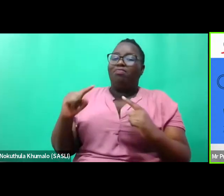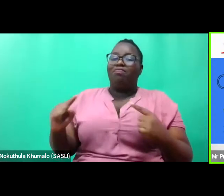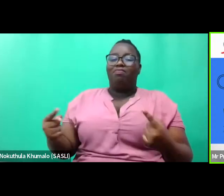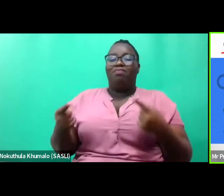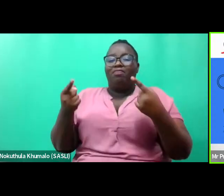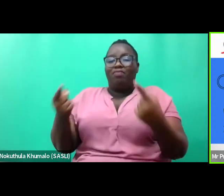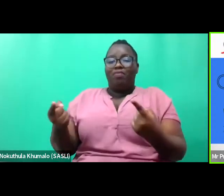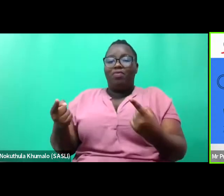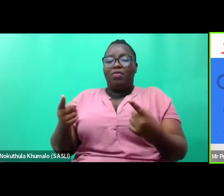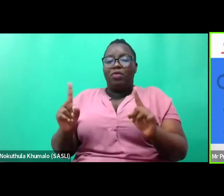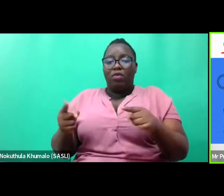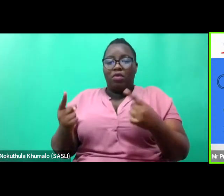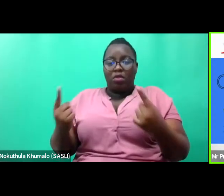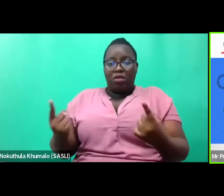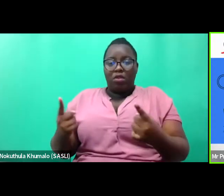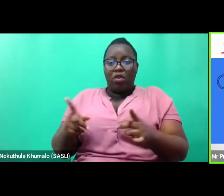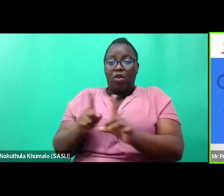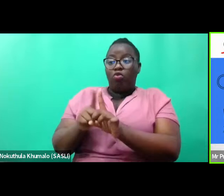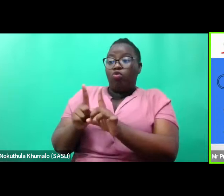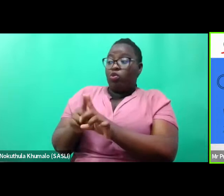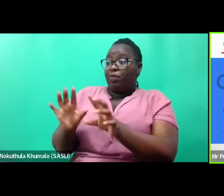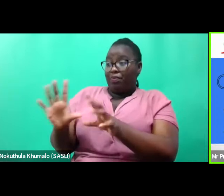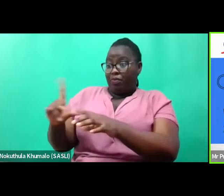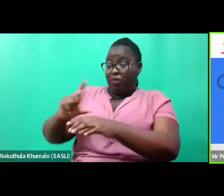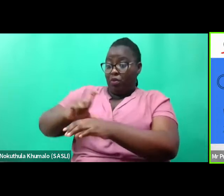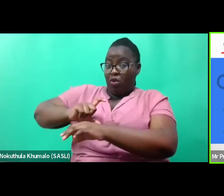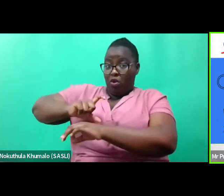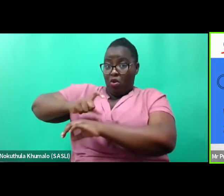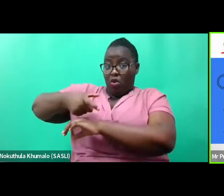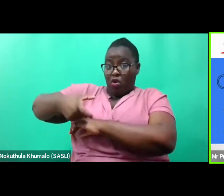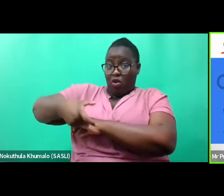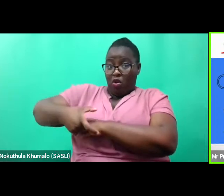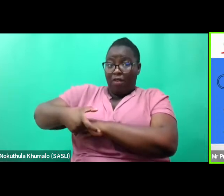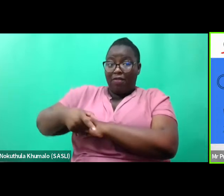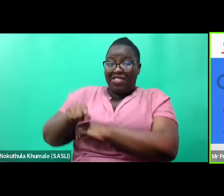end of the conference, I had to get together with other